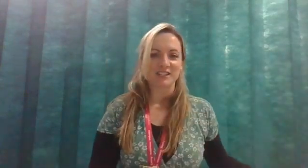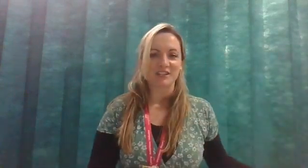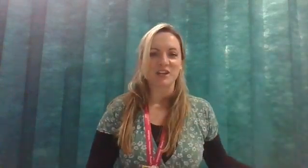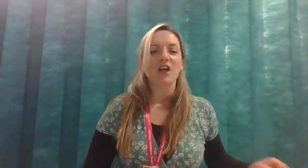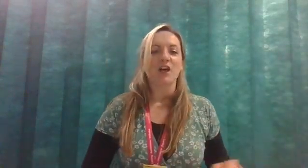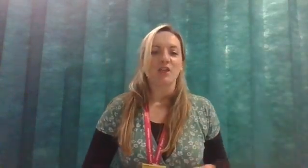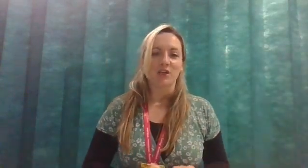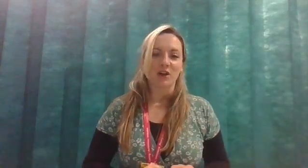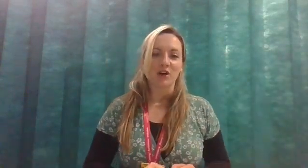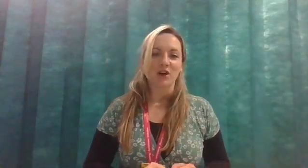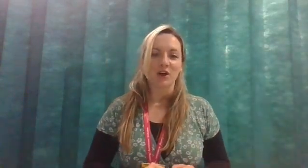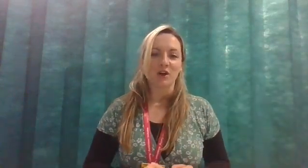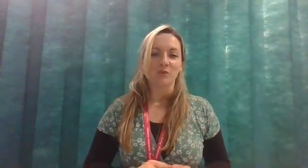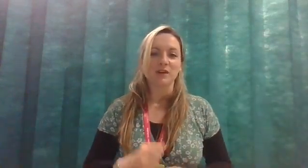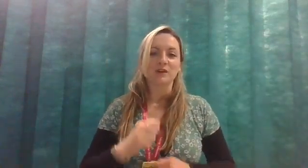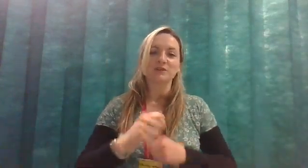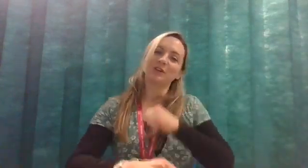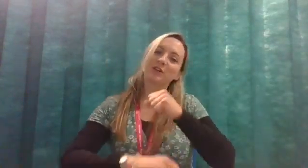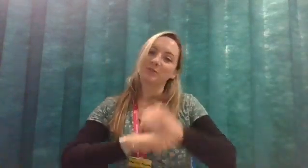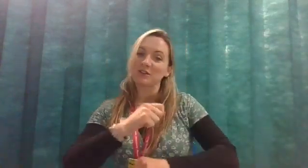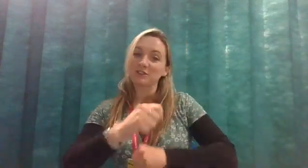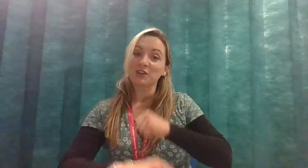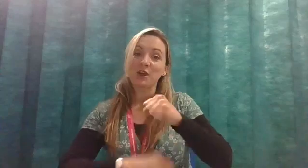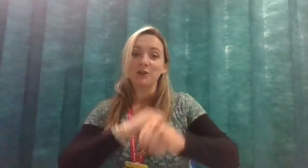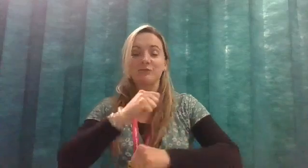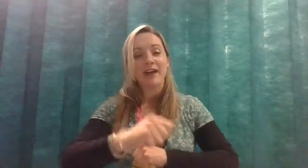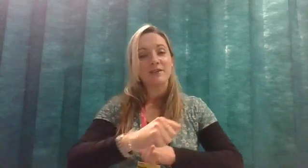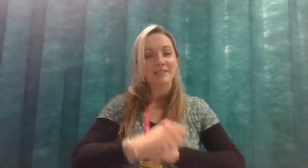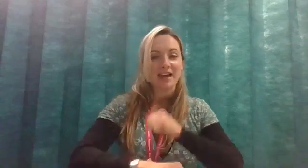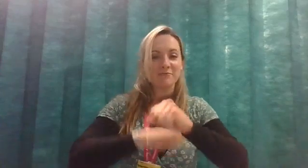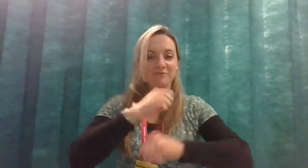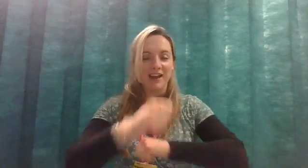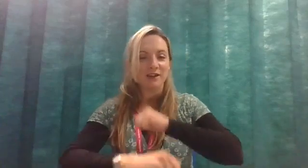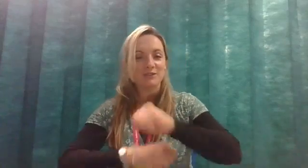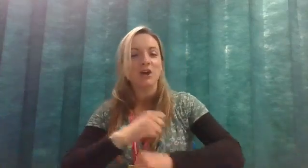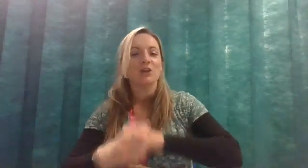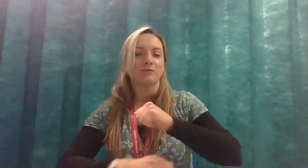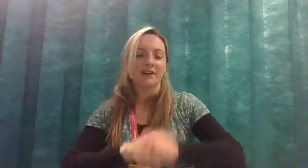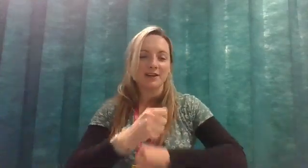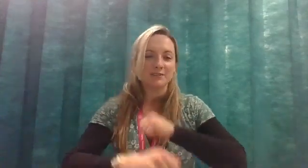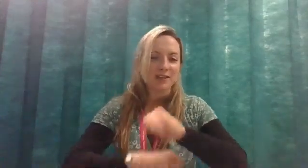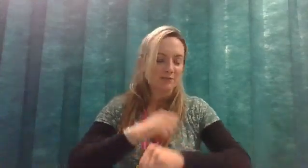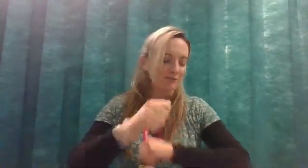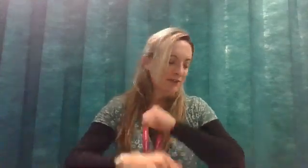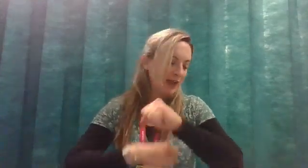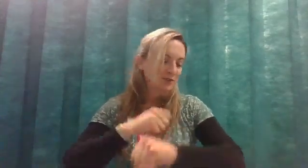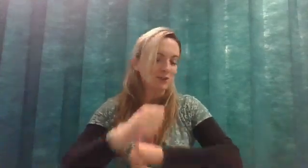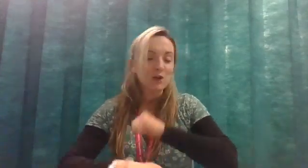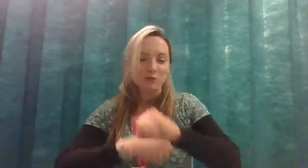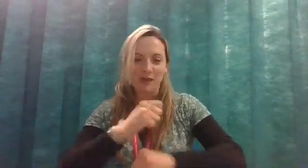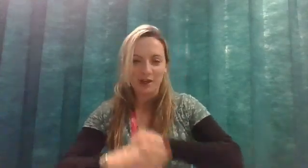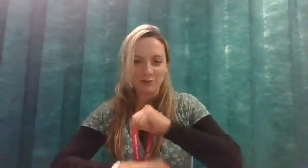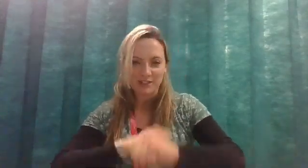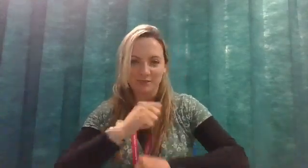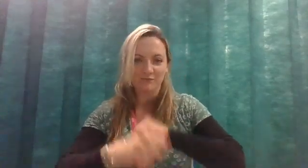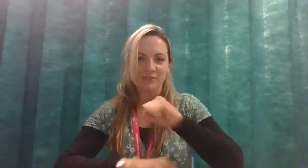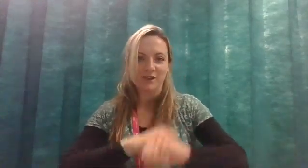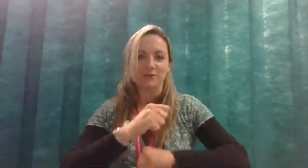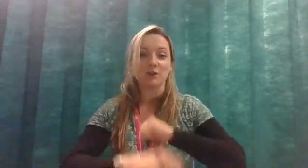Ready? The wheels on the bus go round and round, round and round, round and round.